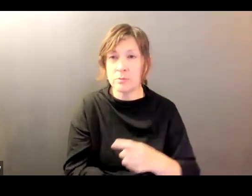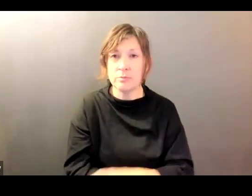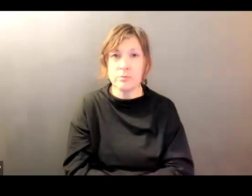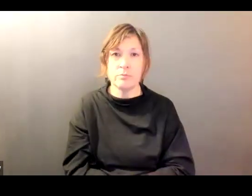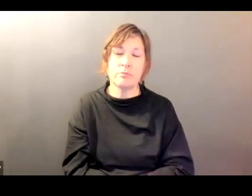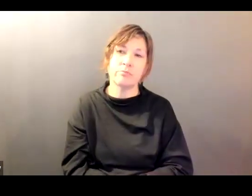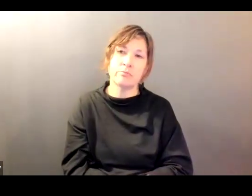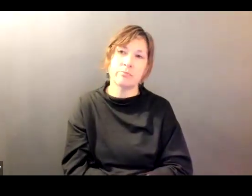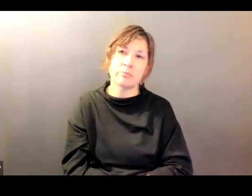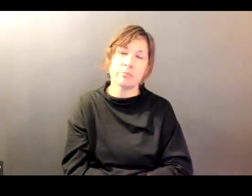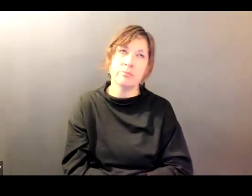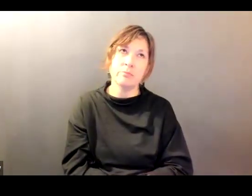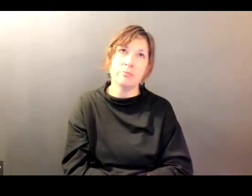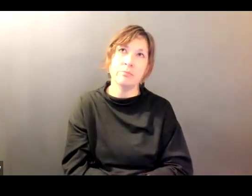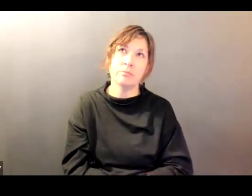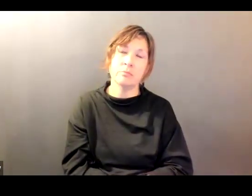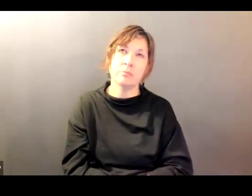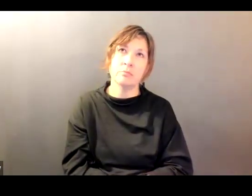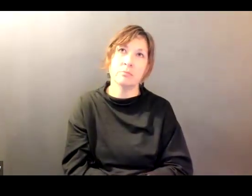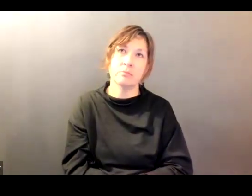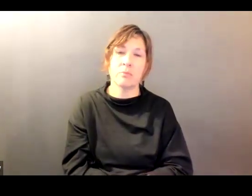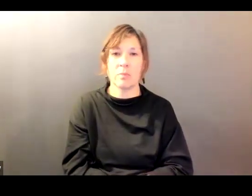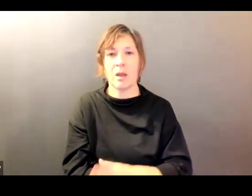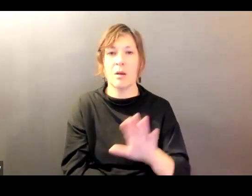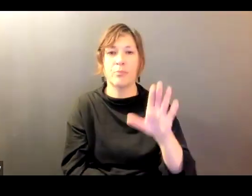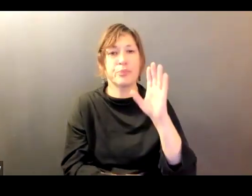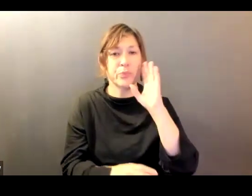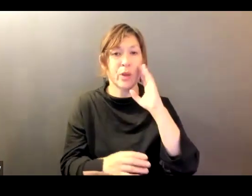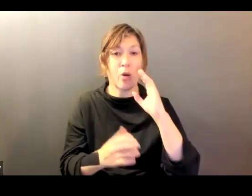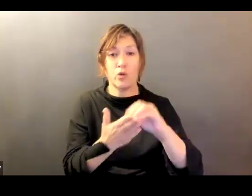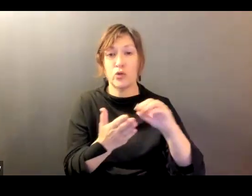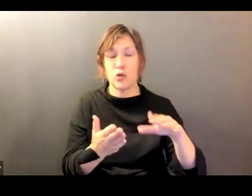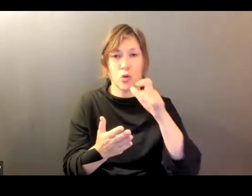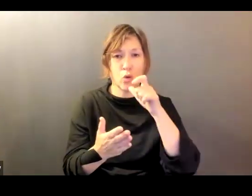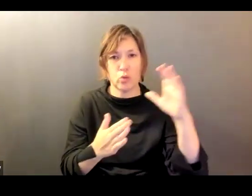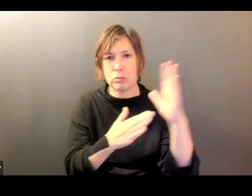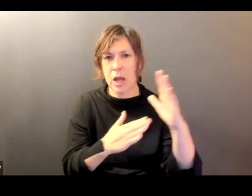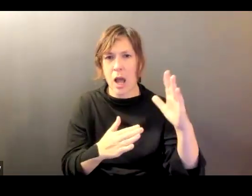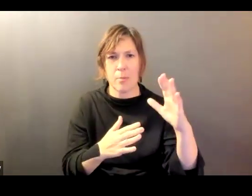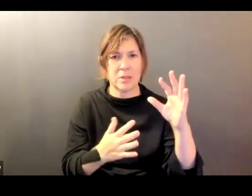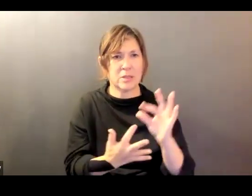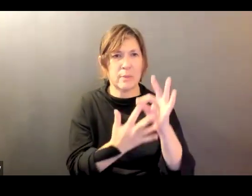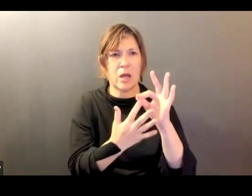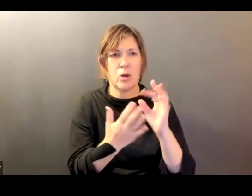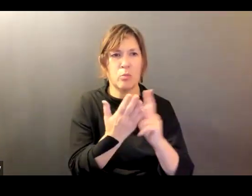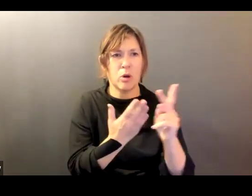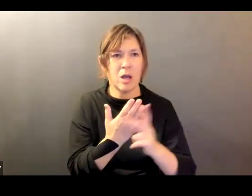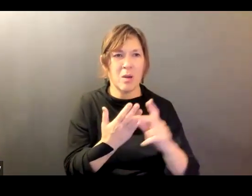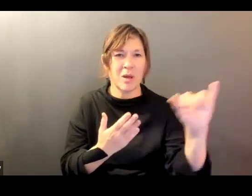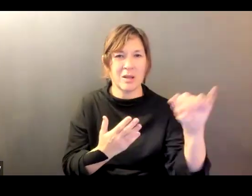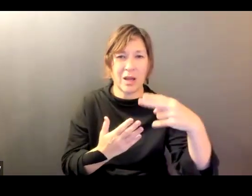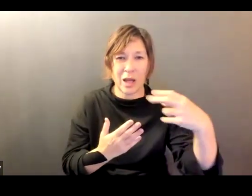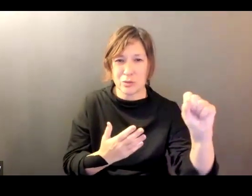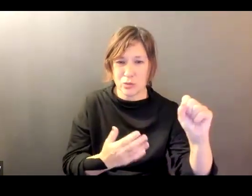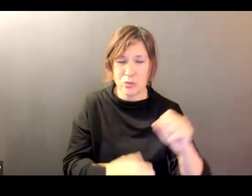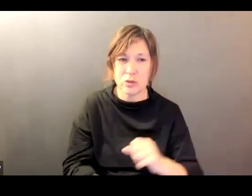I hate this word, but like in the most highly specialized programs, particularly in our high schools. I'm thinking about two things, like both